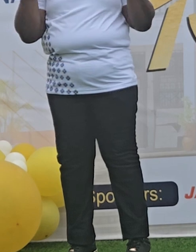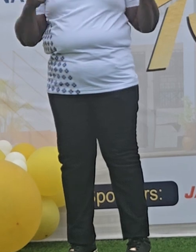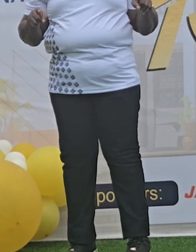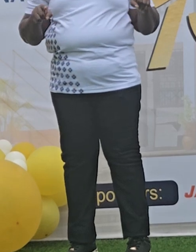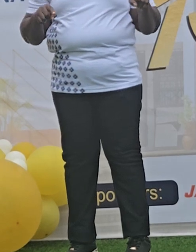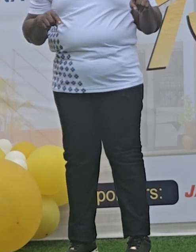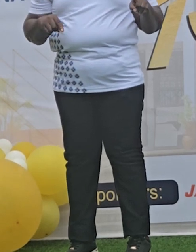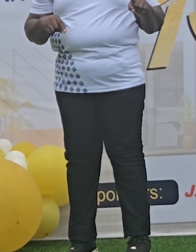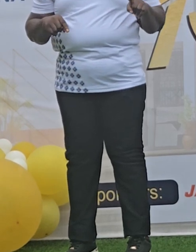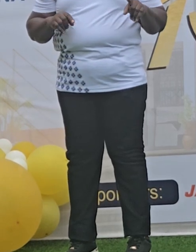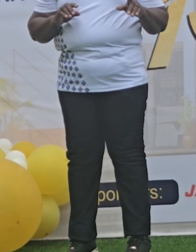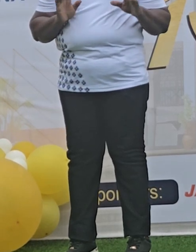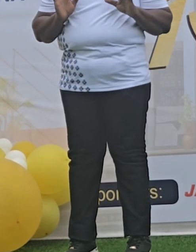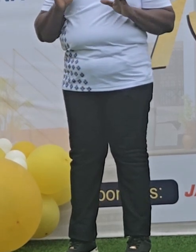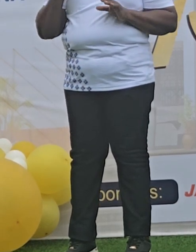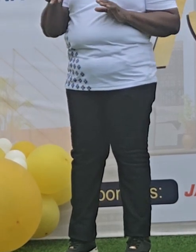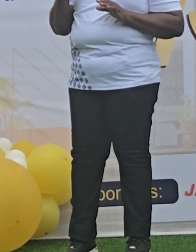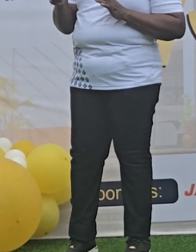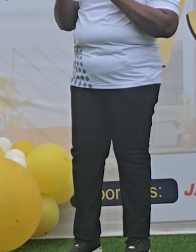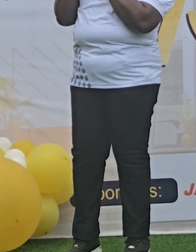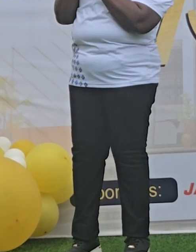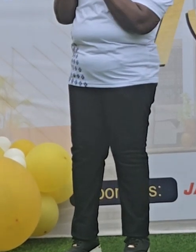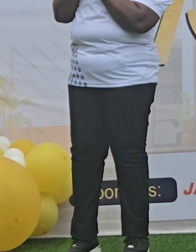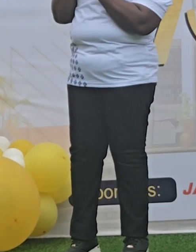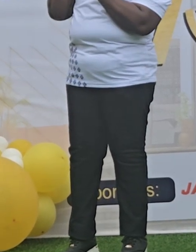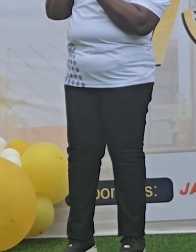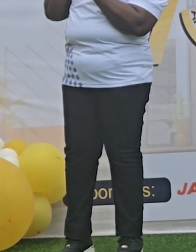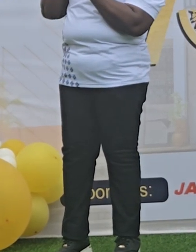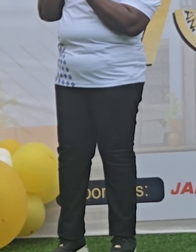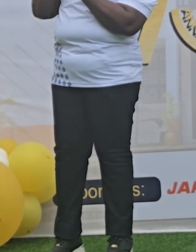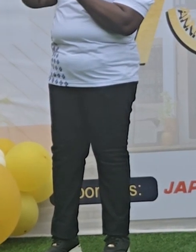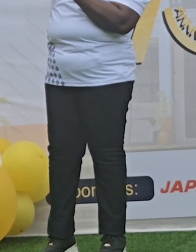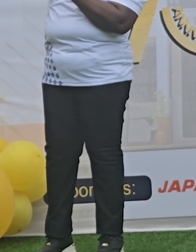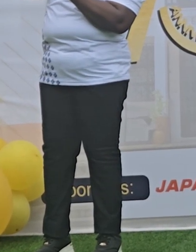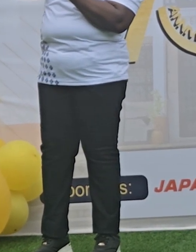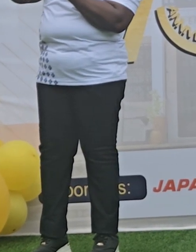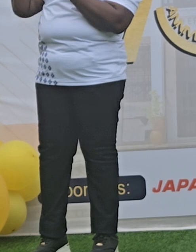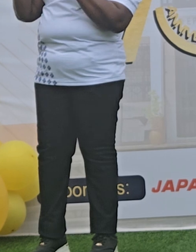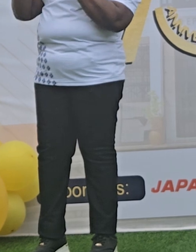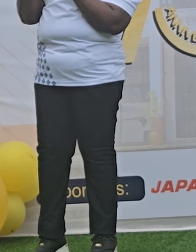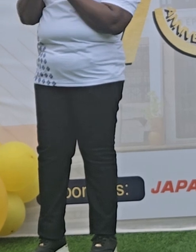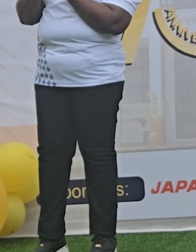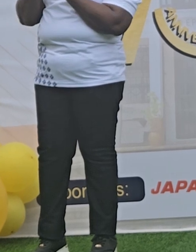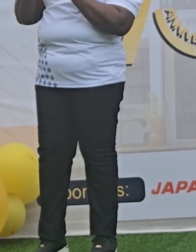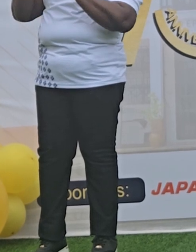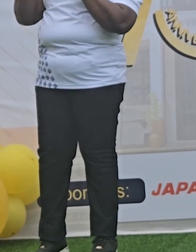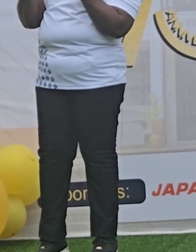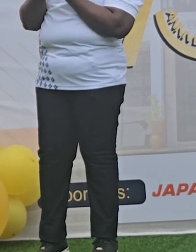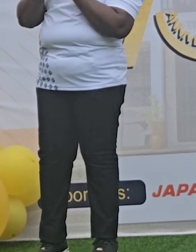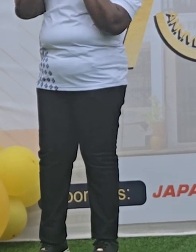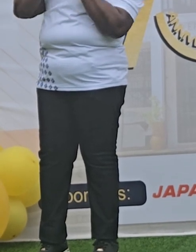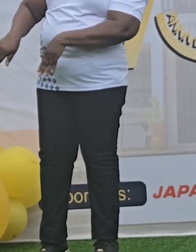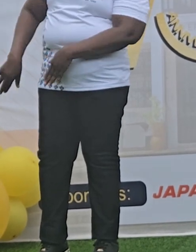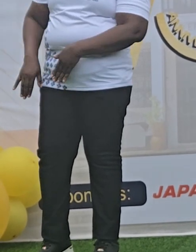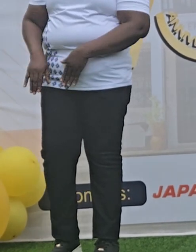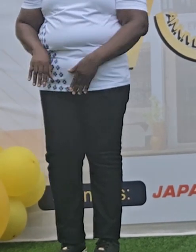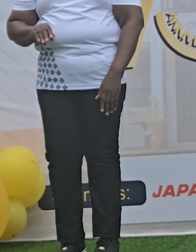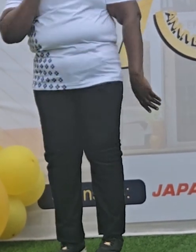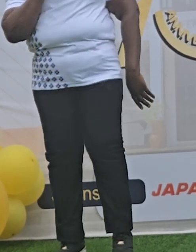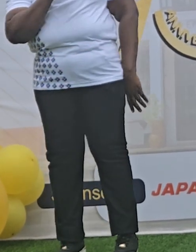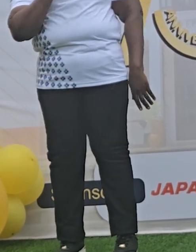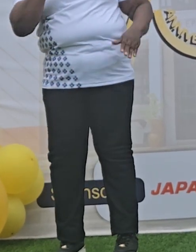he abandoned the headship of the Department of Sociology and then went